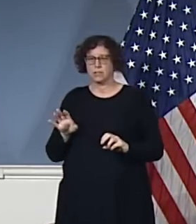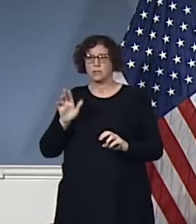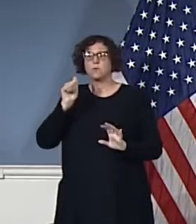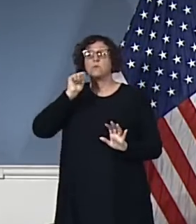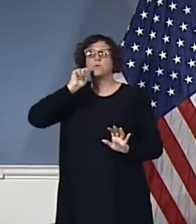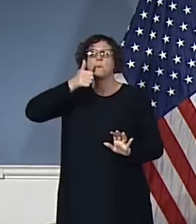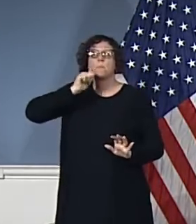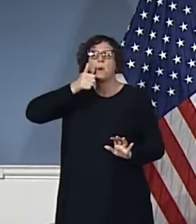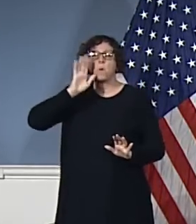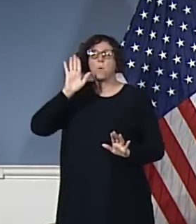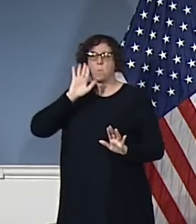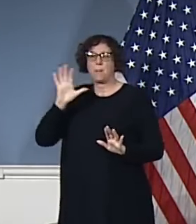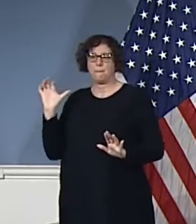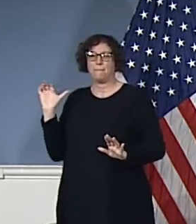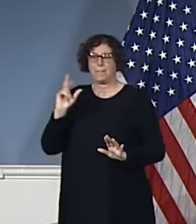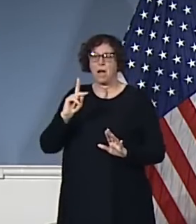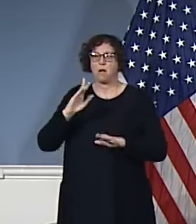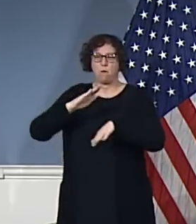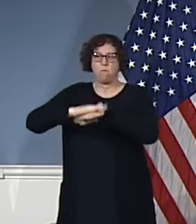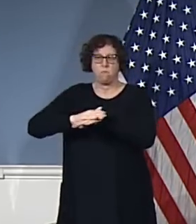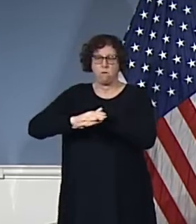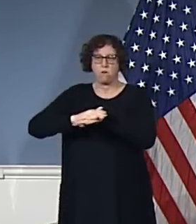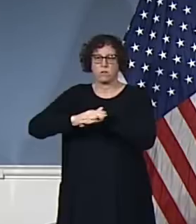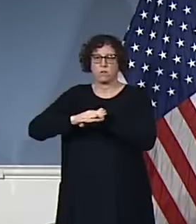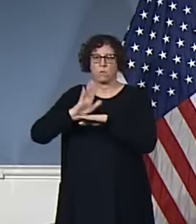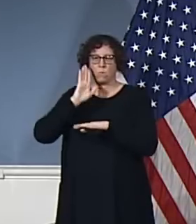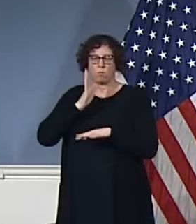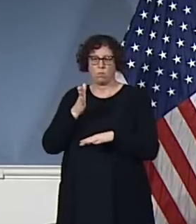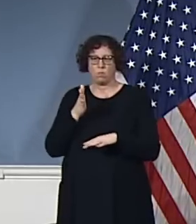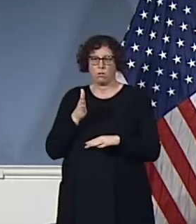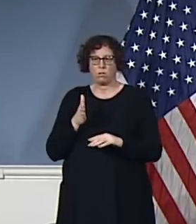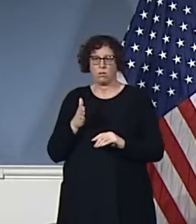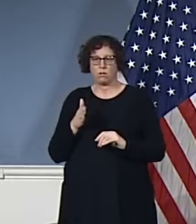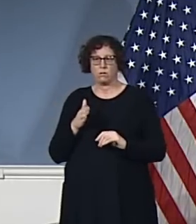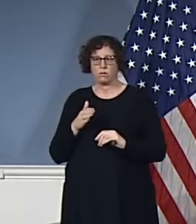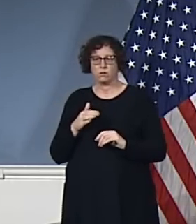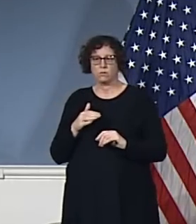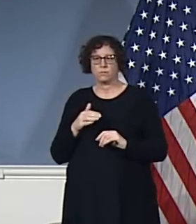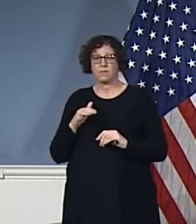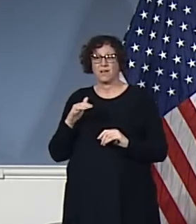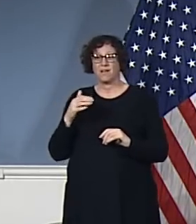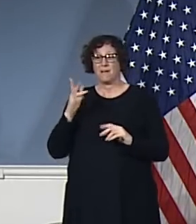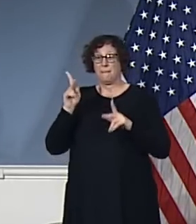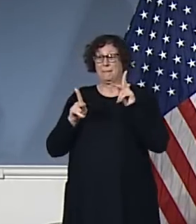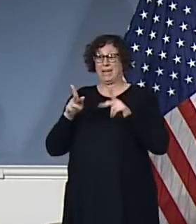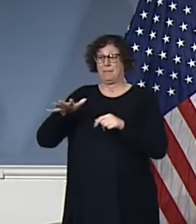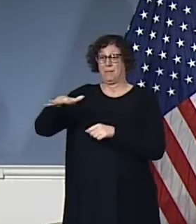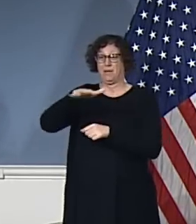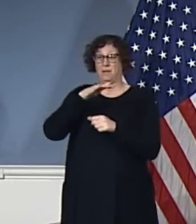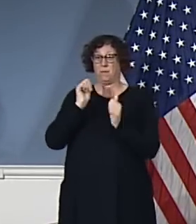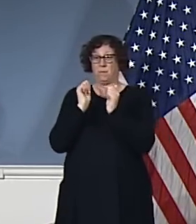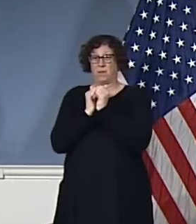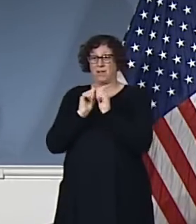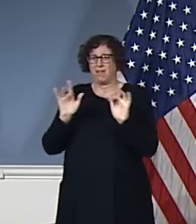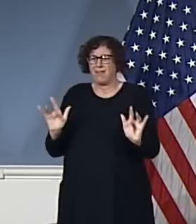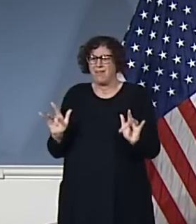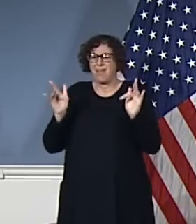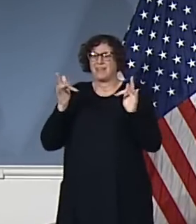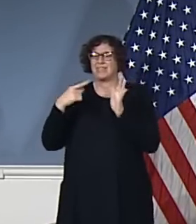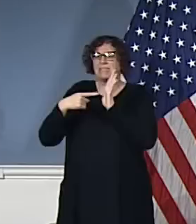where people are coming with mild symptoms. We need to focus our attention on those people who are